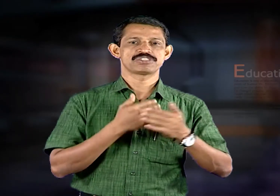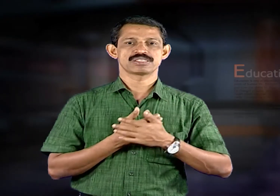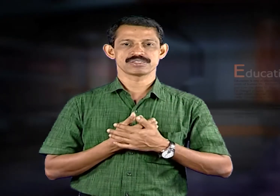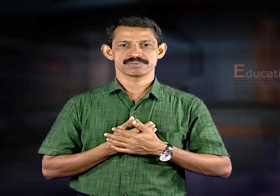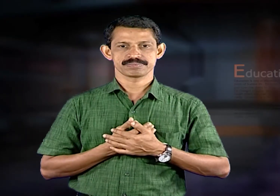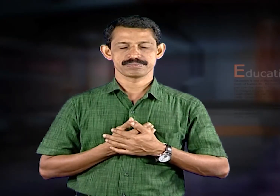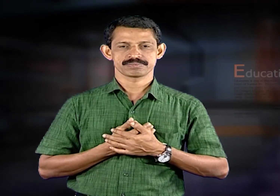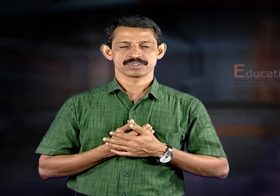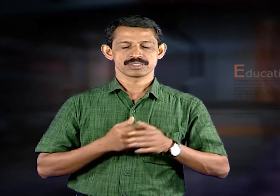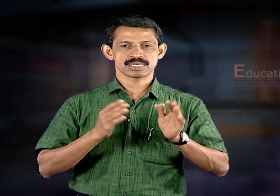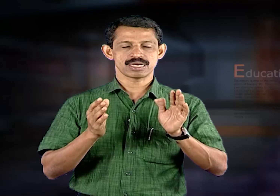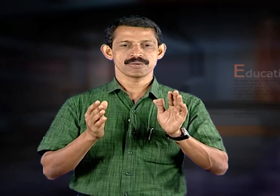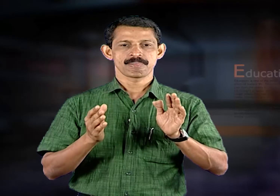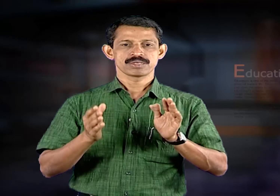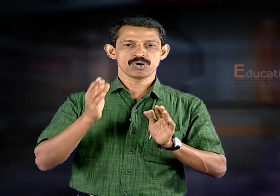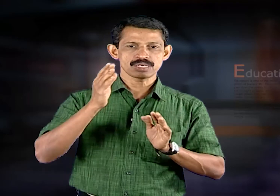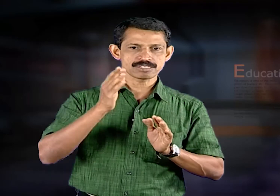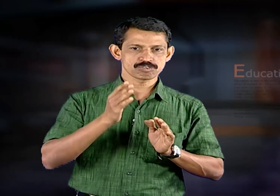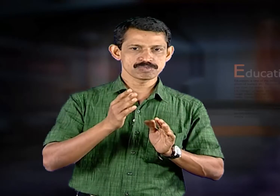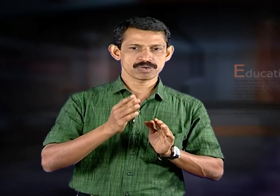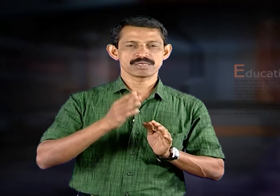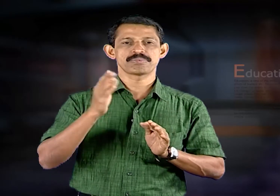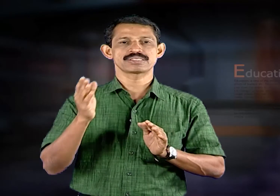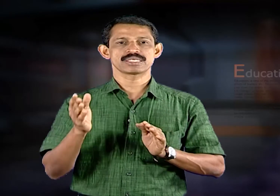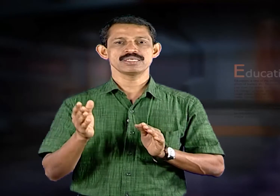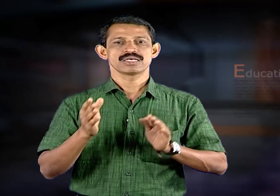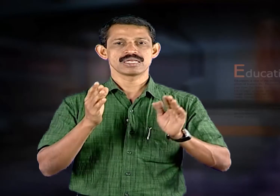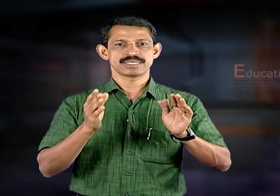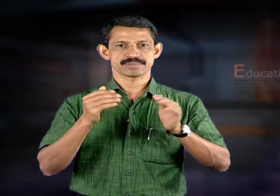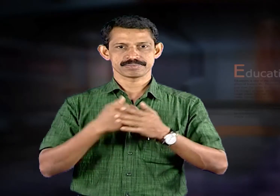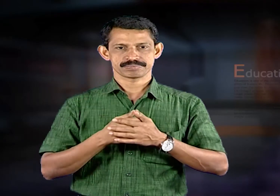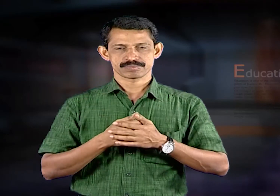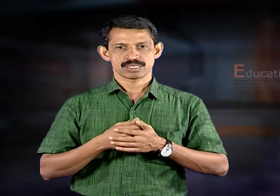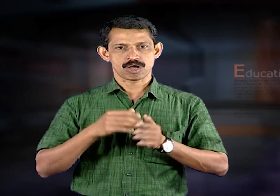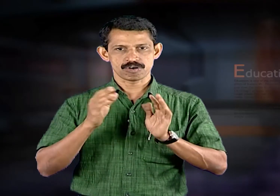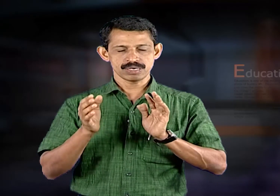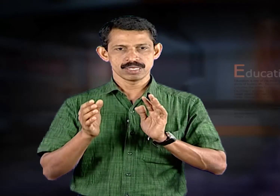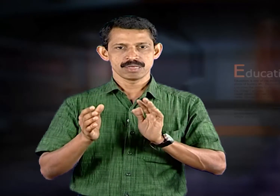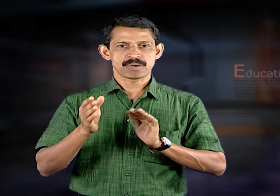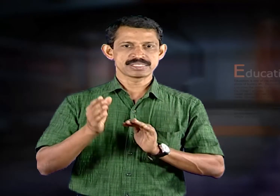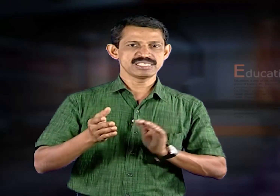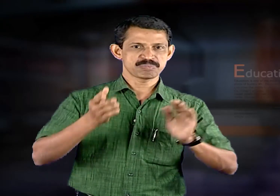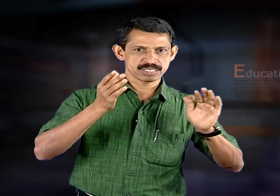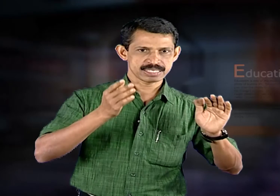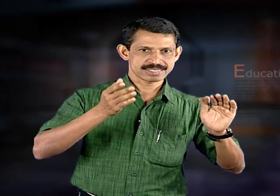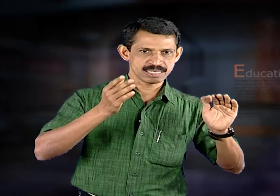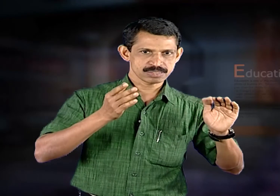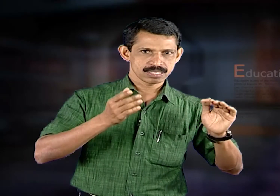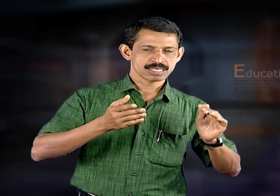visitors. There are no classrooms for imparting learning. However, multidisciplinary teams